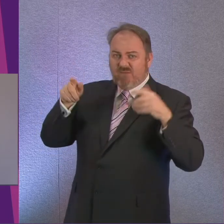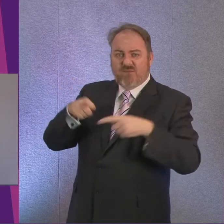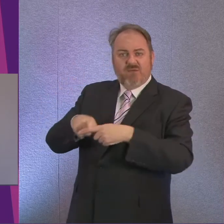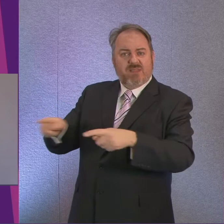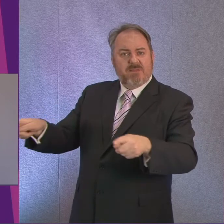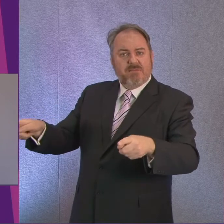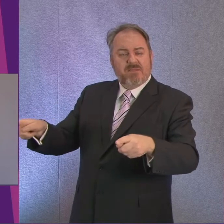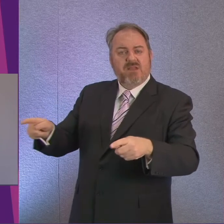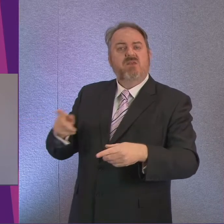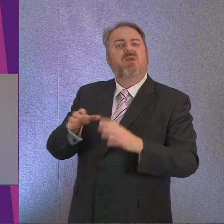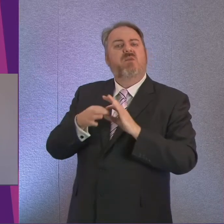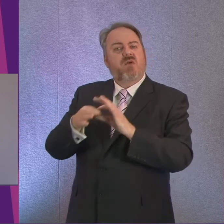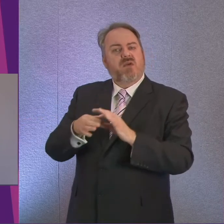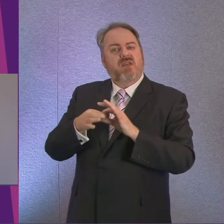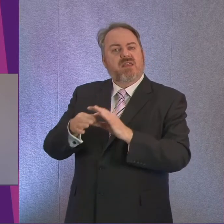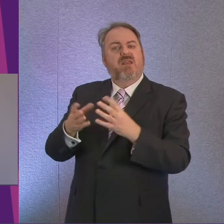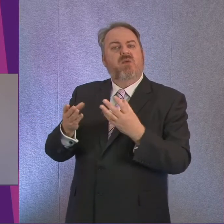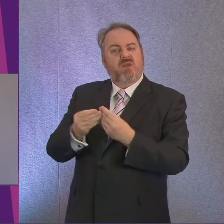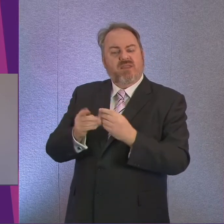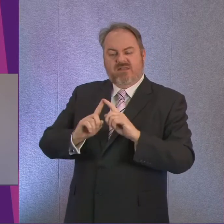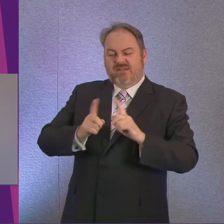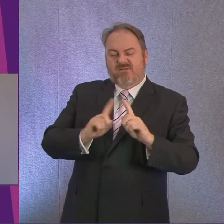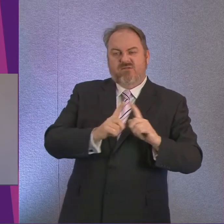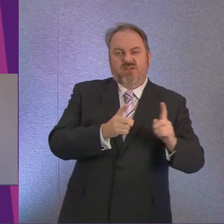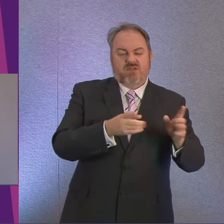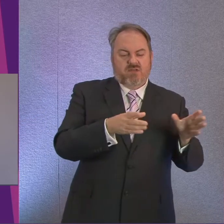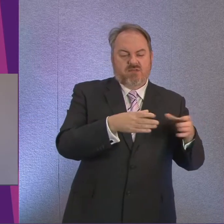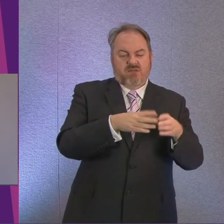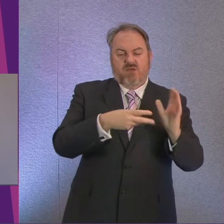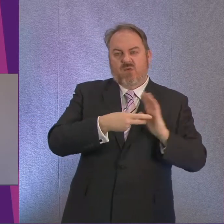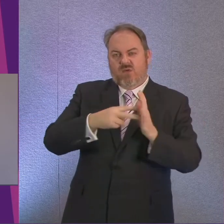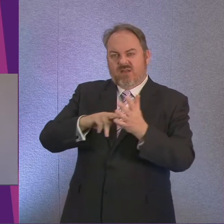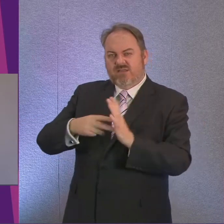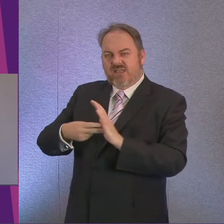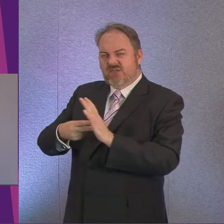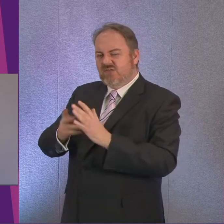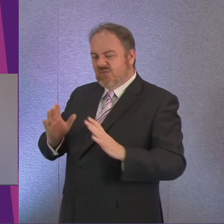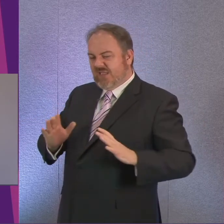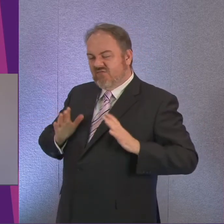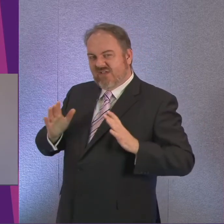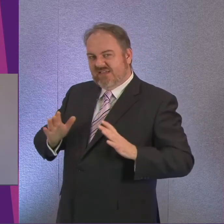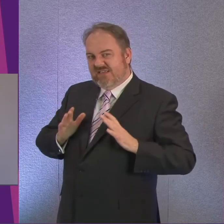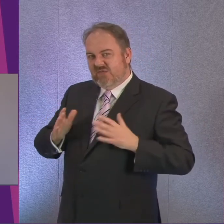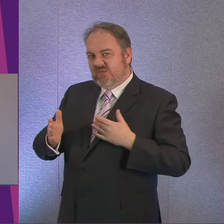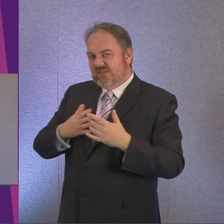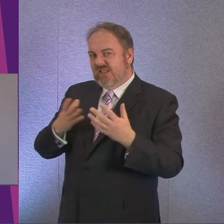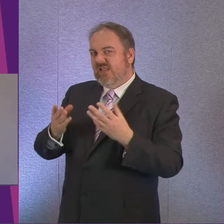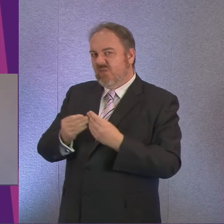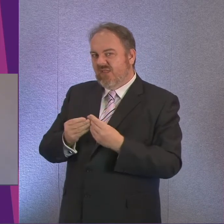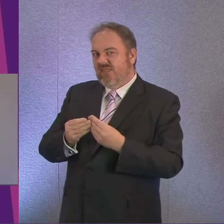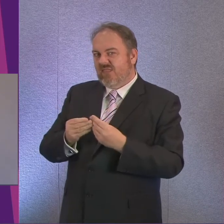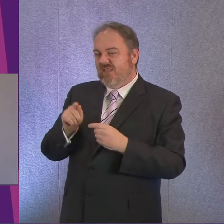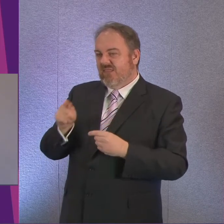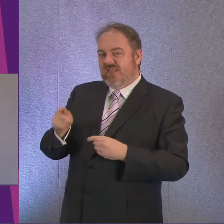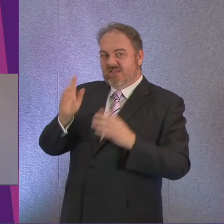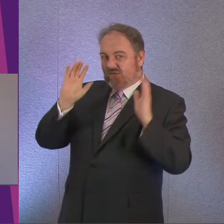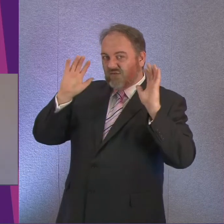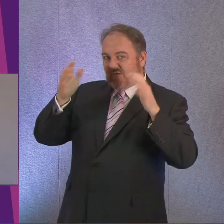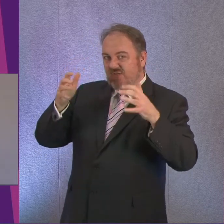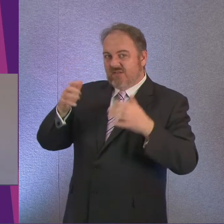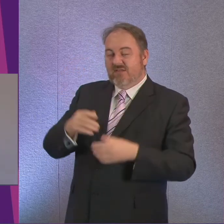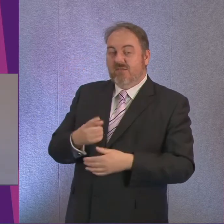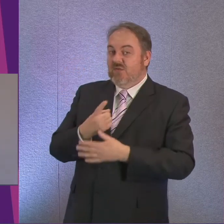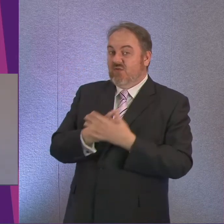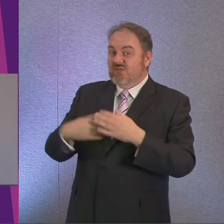University Scotland and individual institutions to plan for all different scenarios. And as I said before, this is not just an issue that's going to face